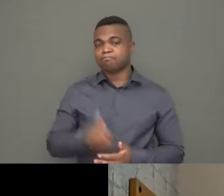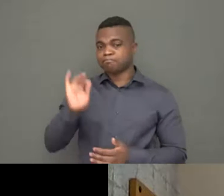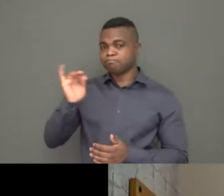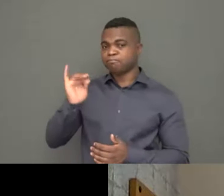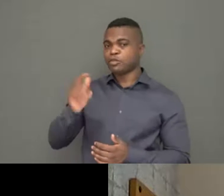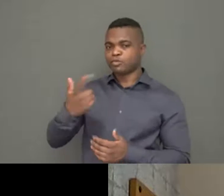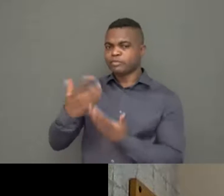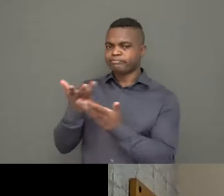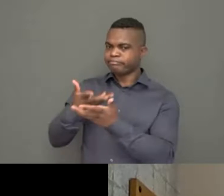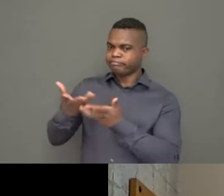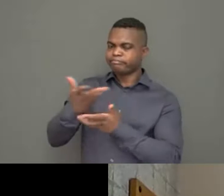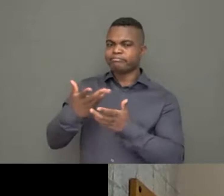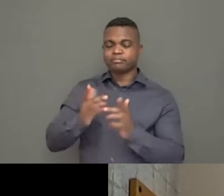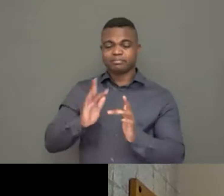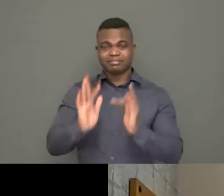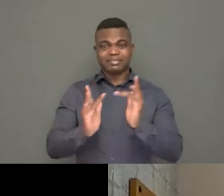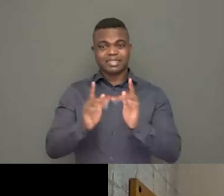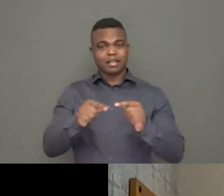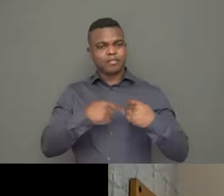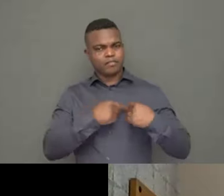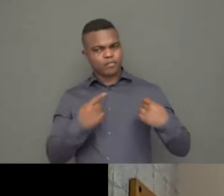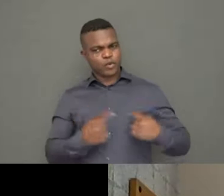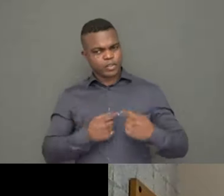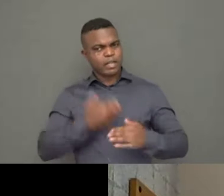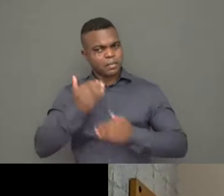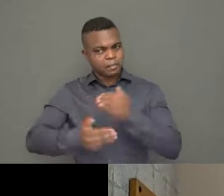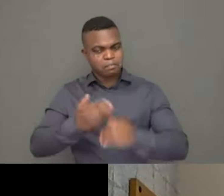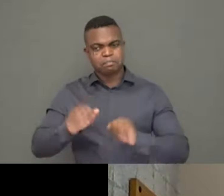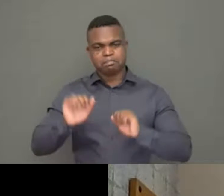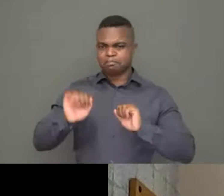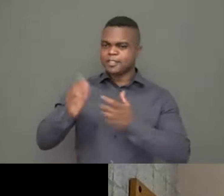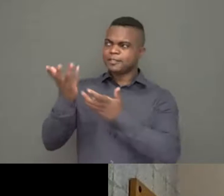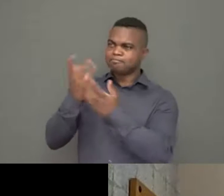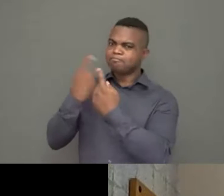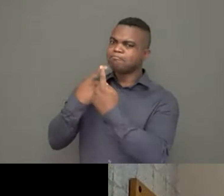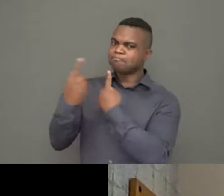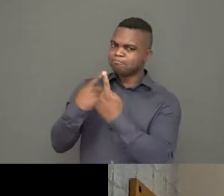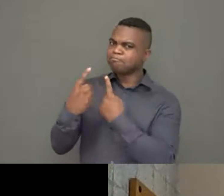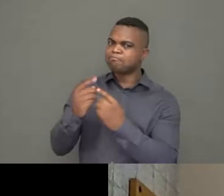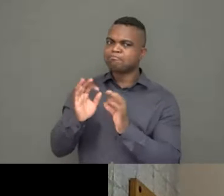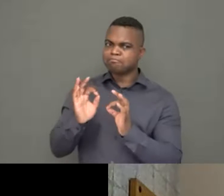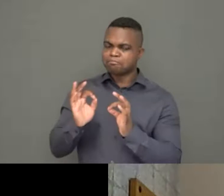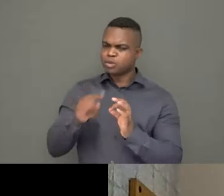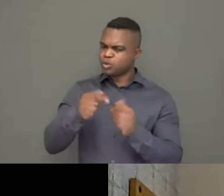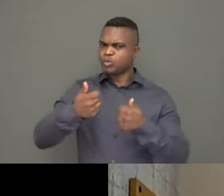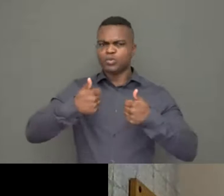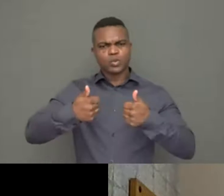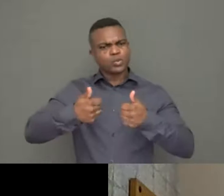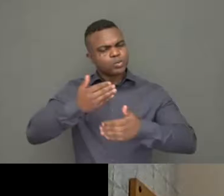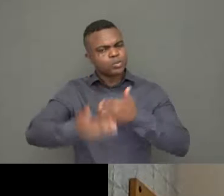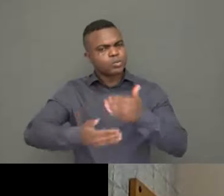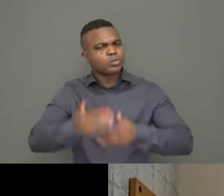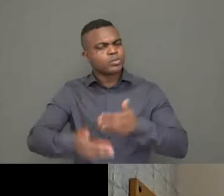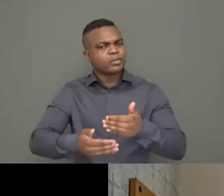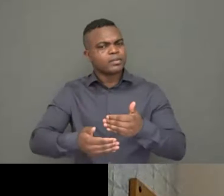good approach. It's, you know, a very good way of ensuring continuity of what was already